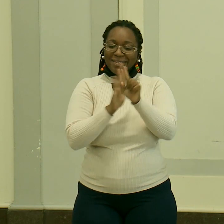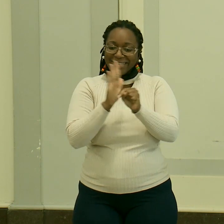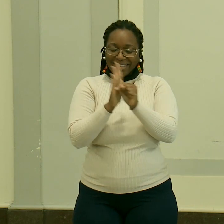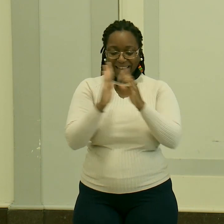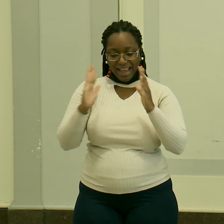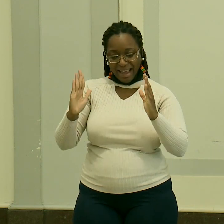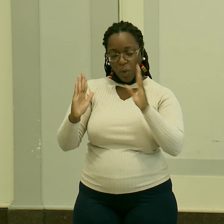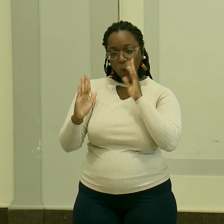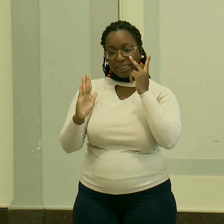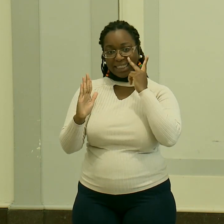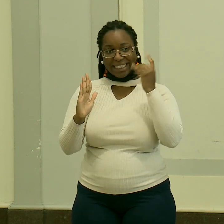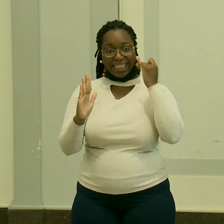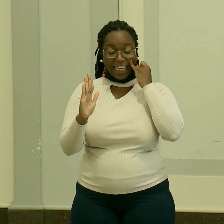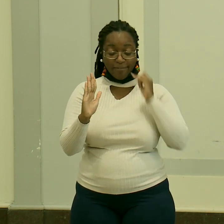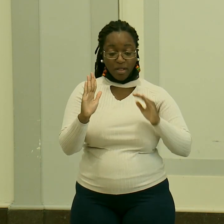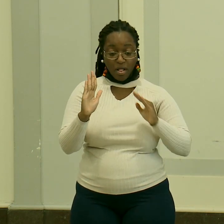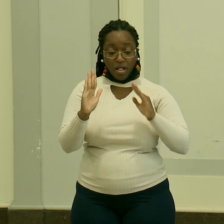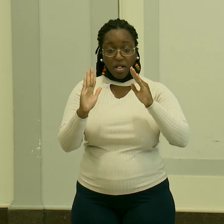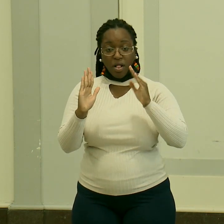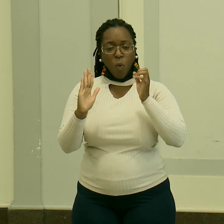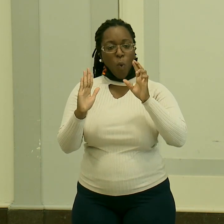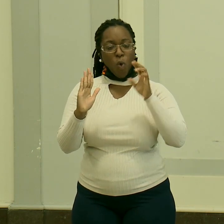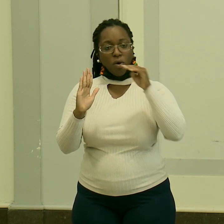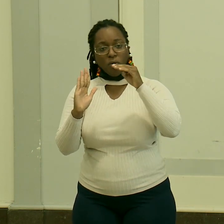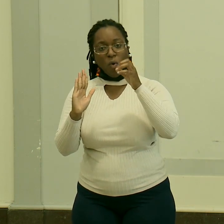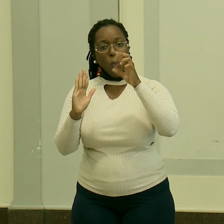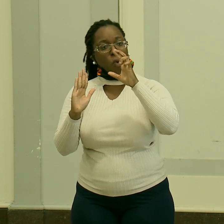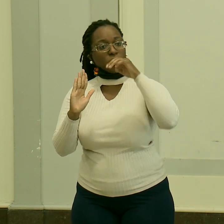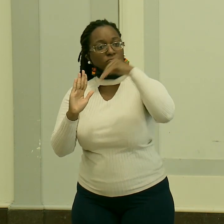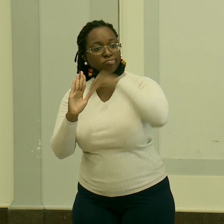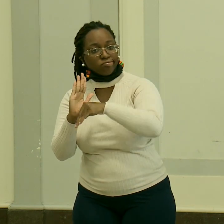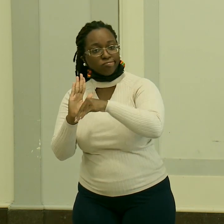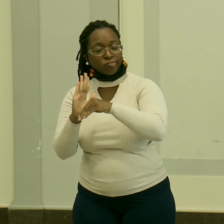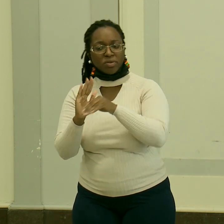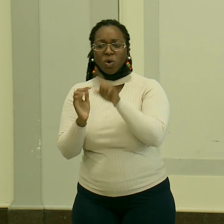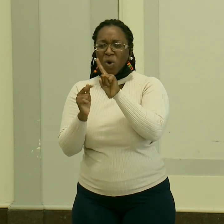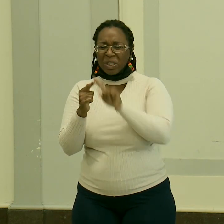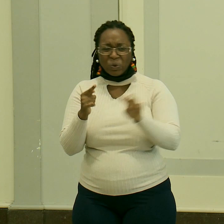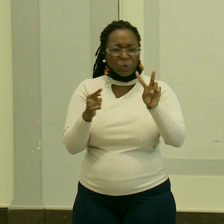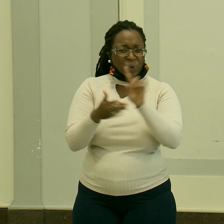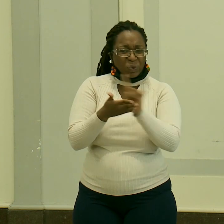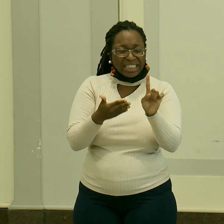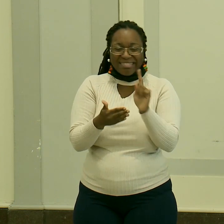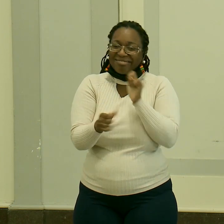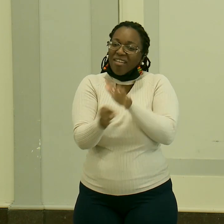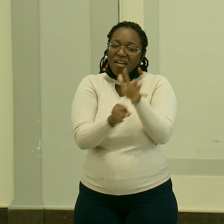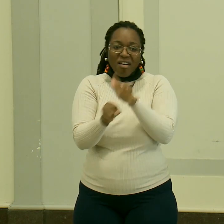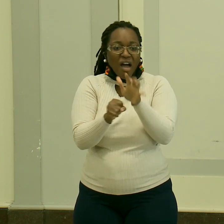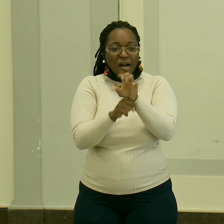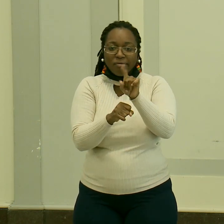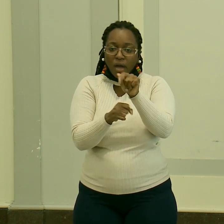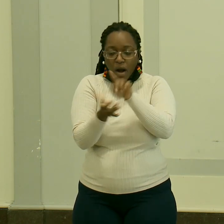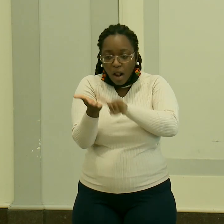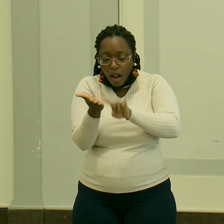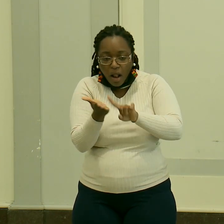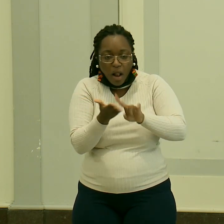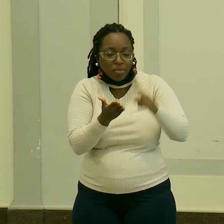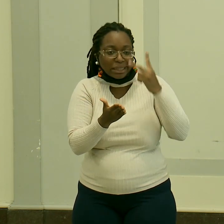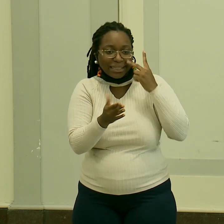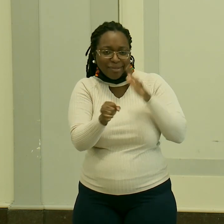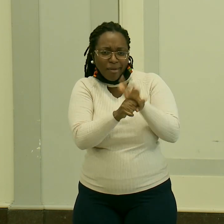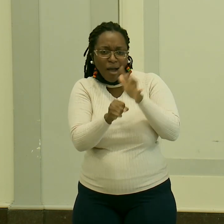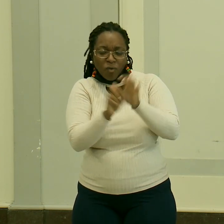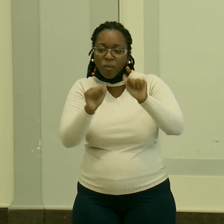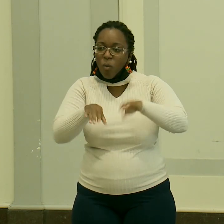trending positively or negatively, and a period of 1 to 2 weeks is generally not sufficient time to see the impacts of decisions made on